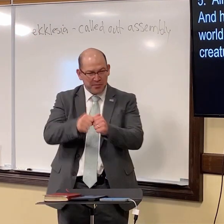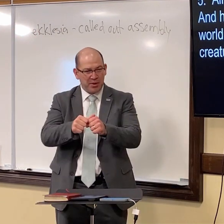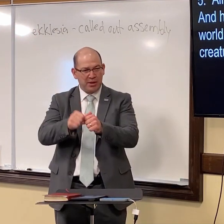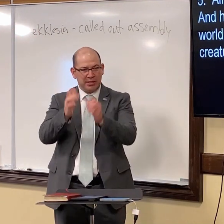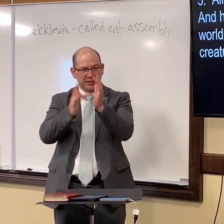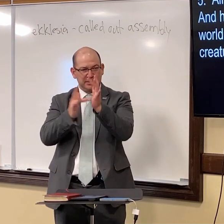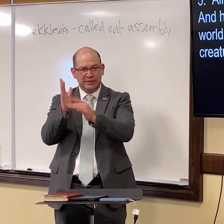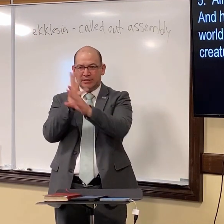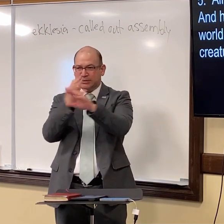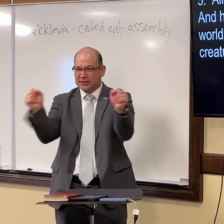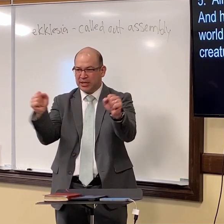So remember,